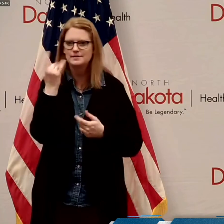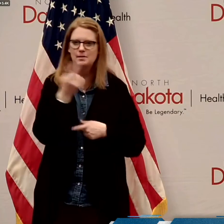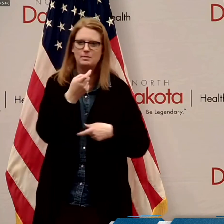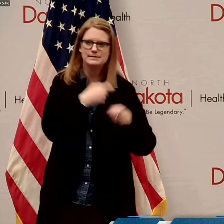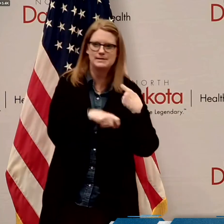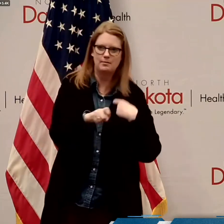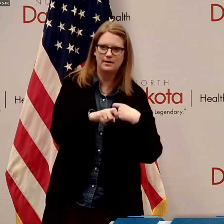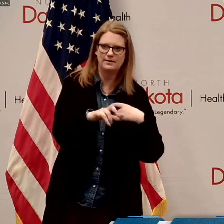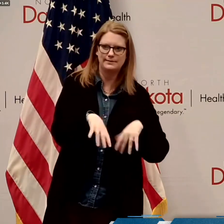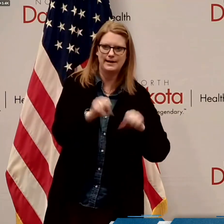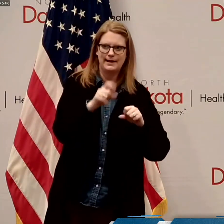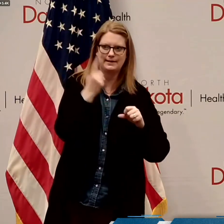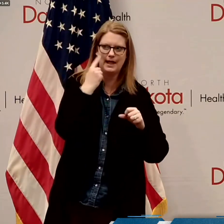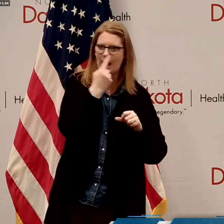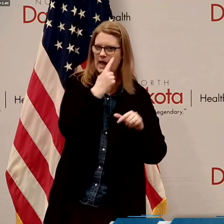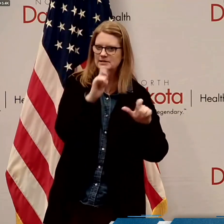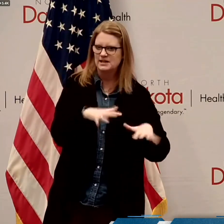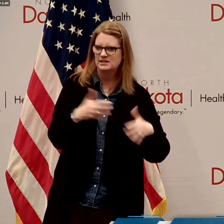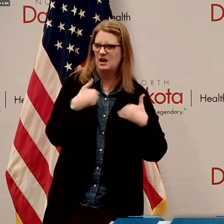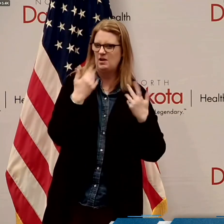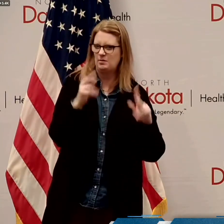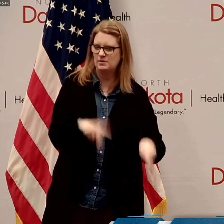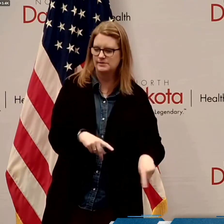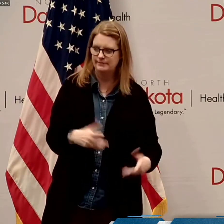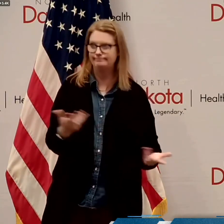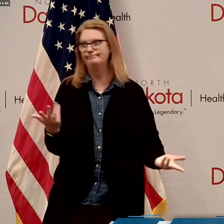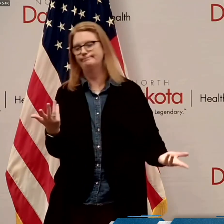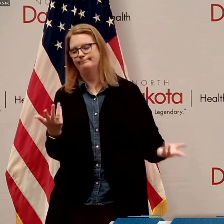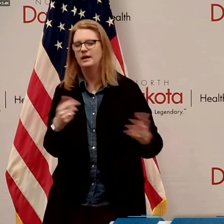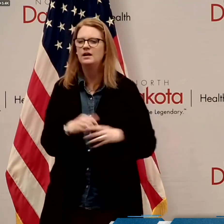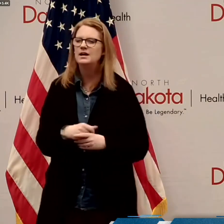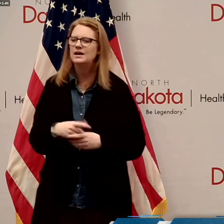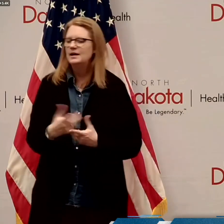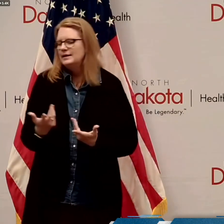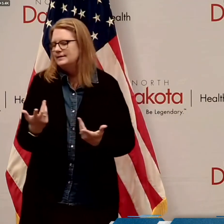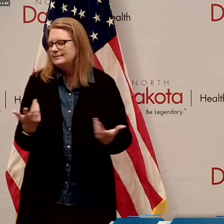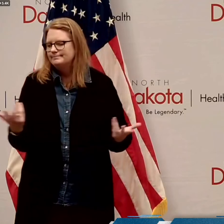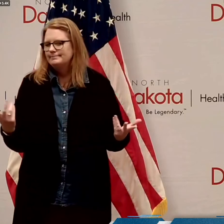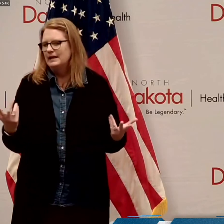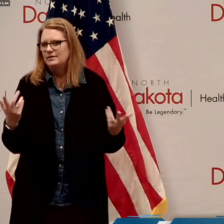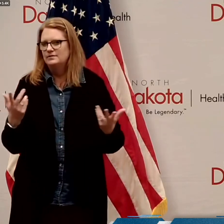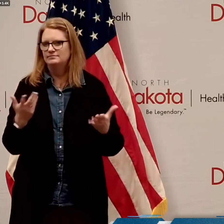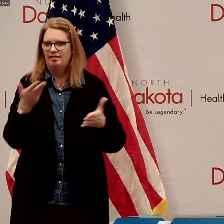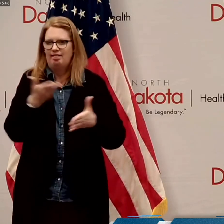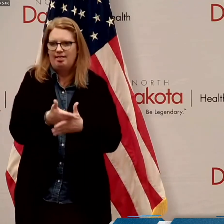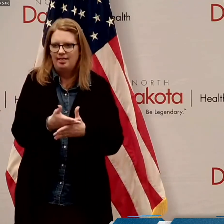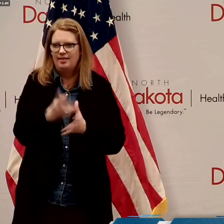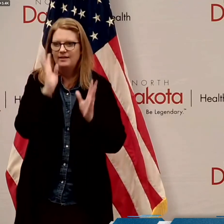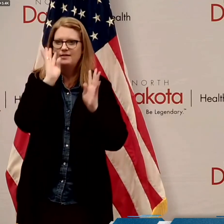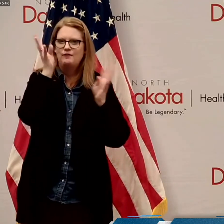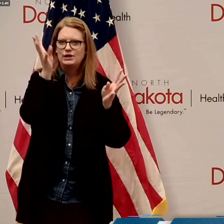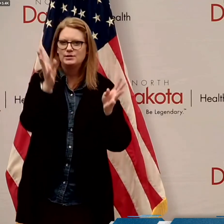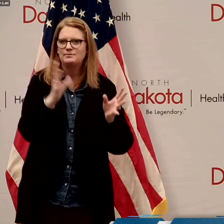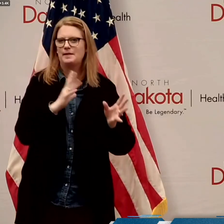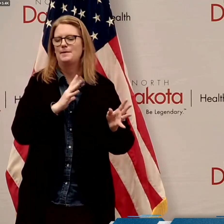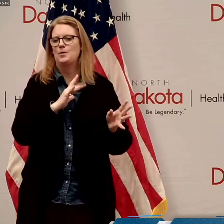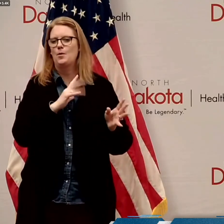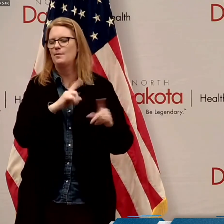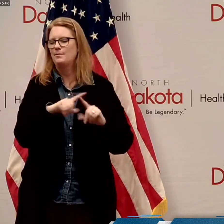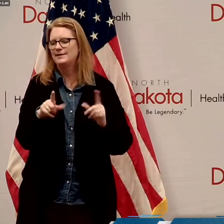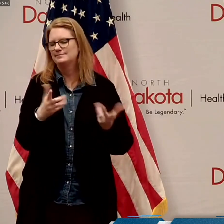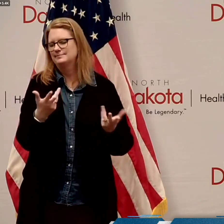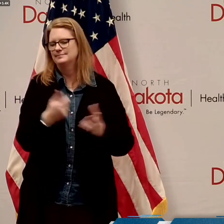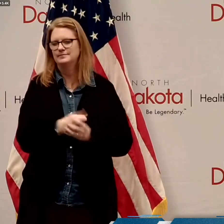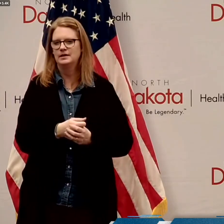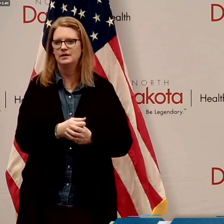taking the eye test for you. So would be great if that was, again, through disruption comes innovation, but that would be fantastic. We haven't